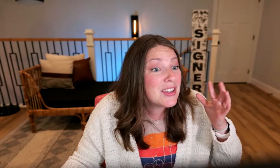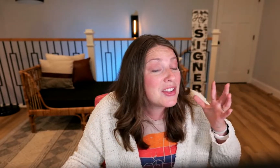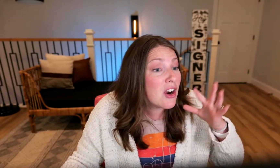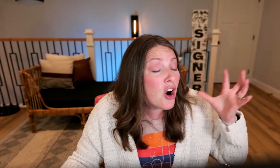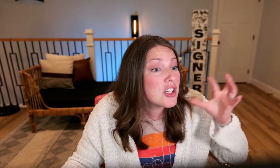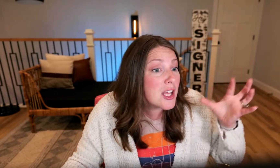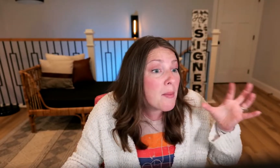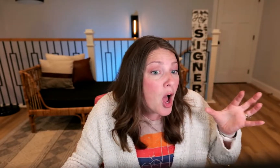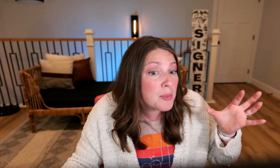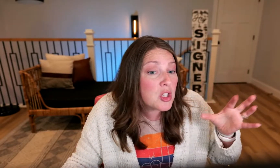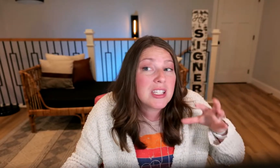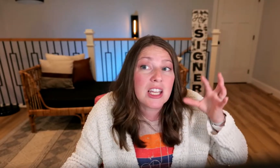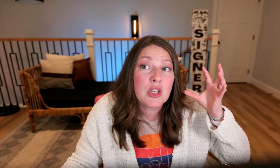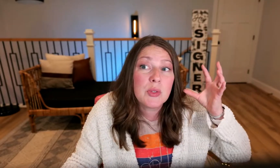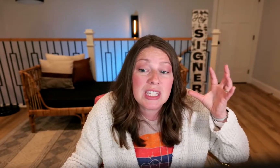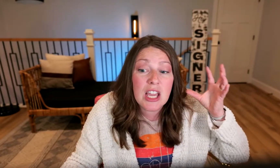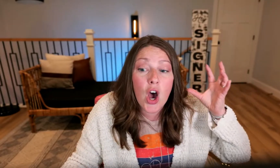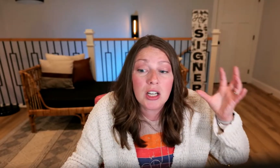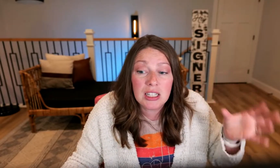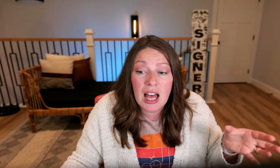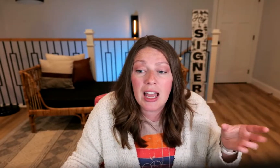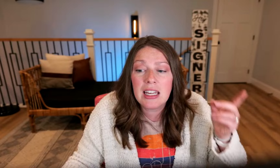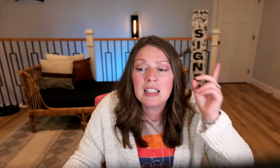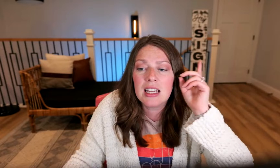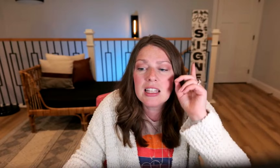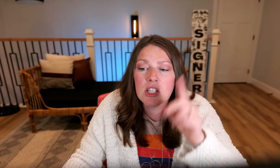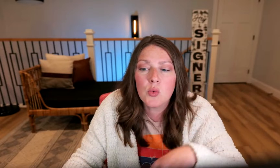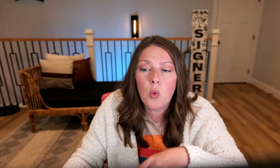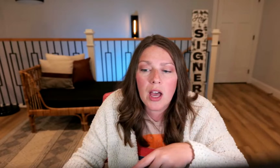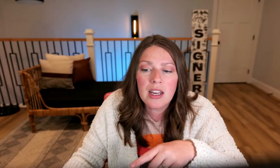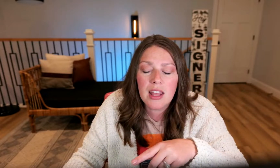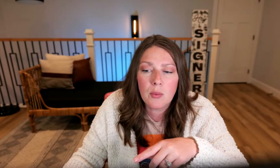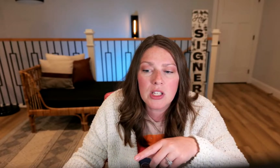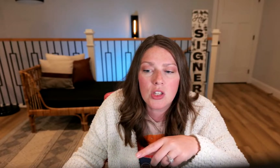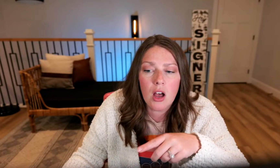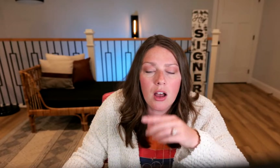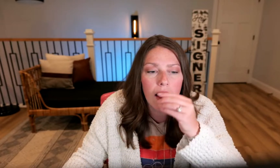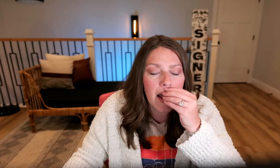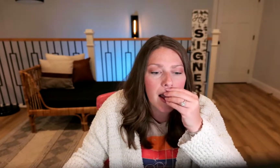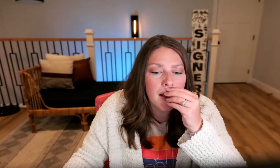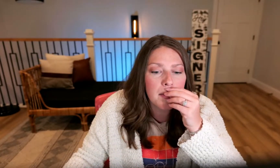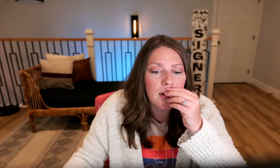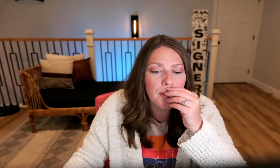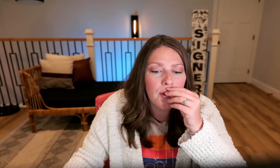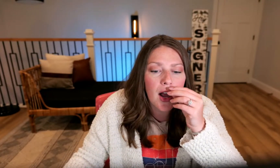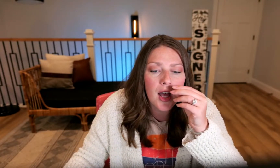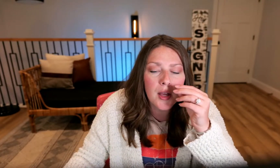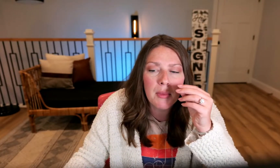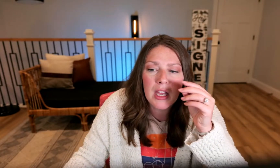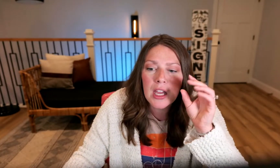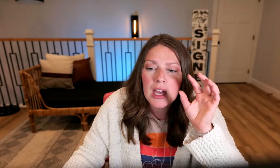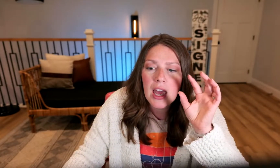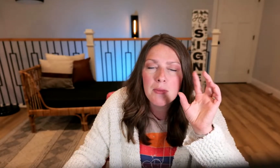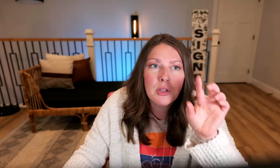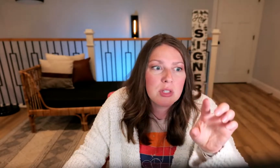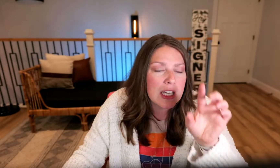There are some options that you see online, like this one that we saw from a museum